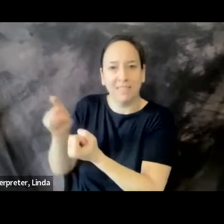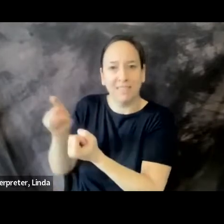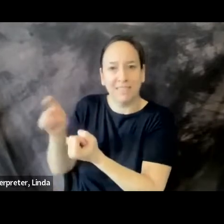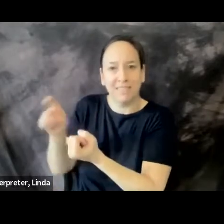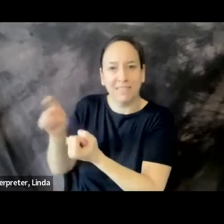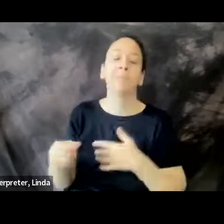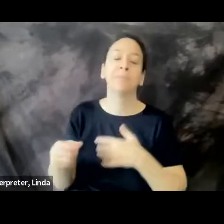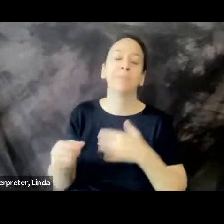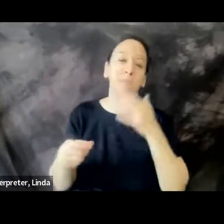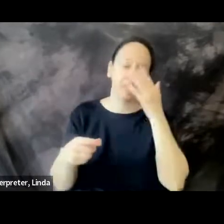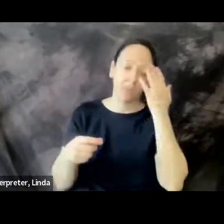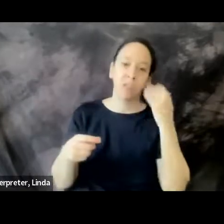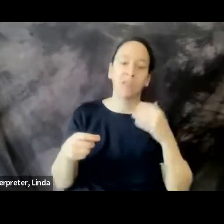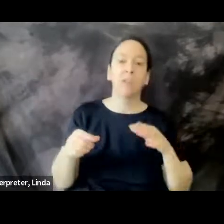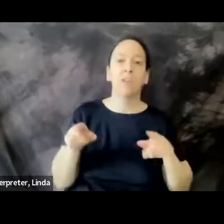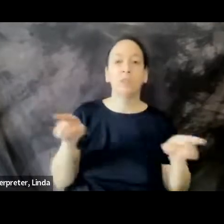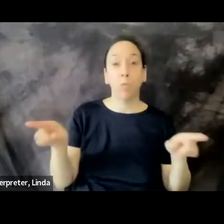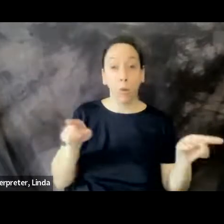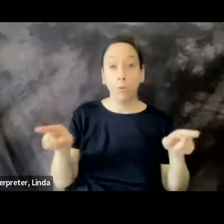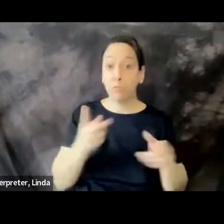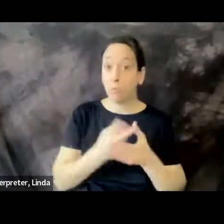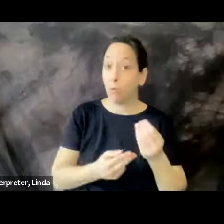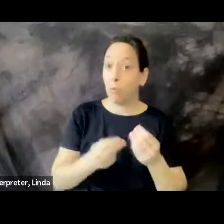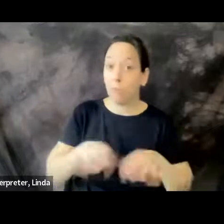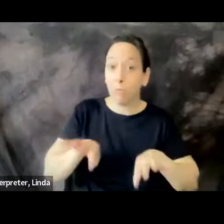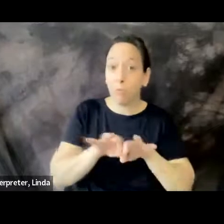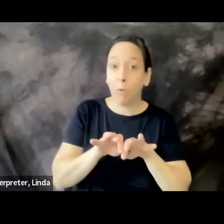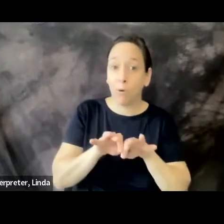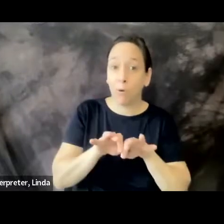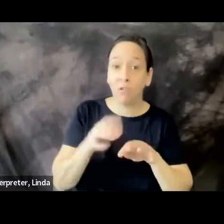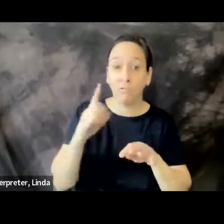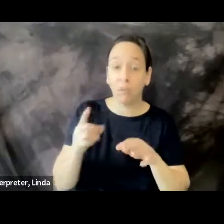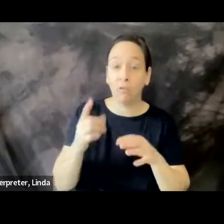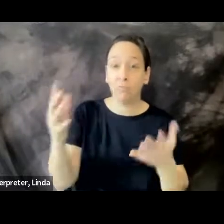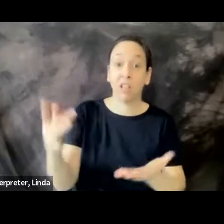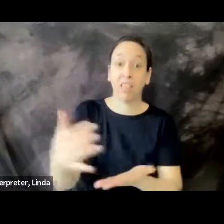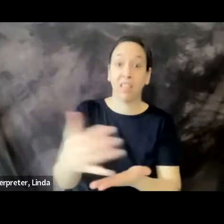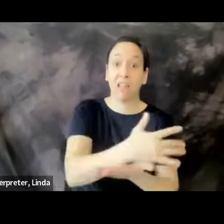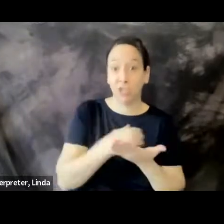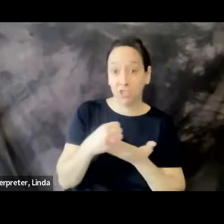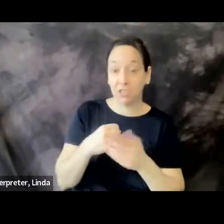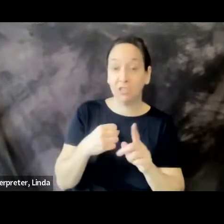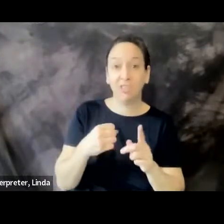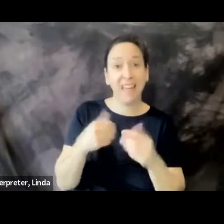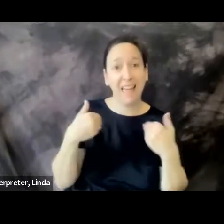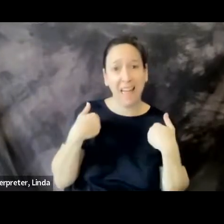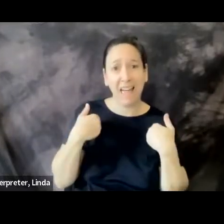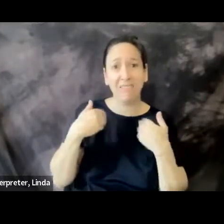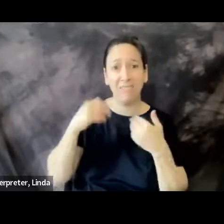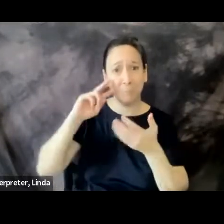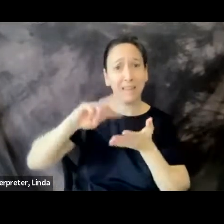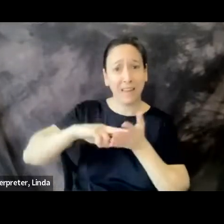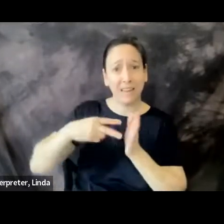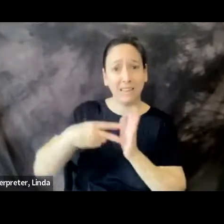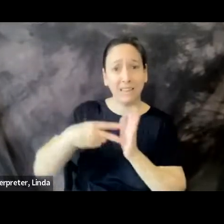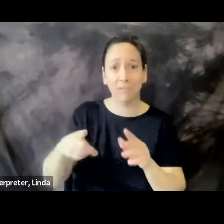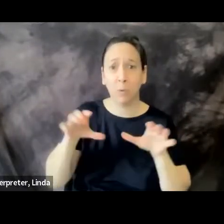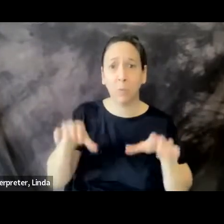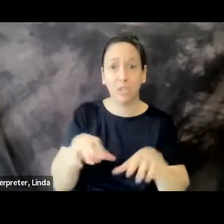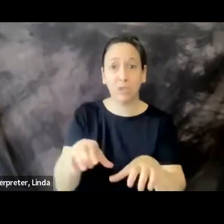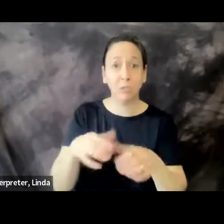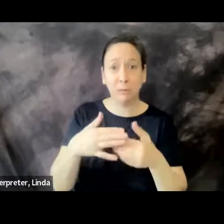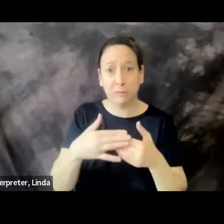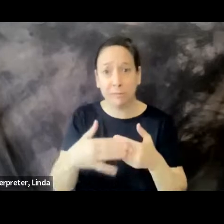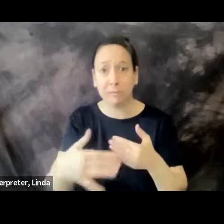so both of these are important forms of data collection and use that have some different kind of implications for what are we going to do about them when they